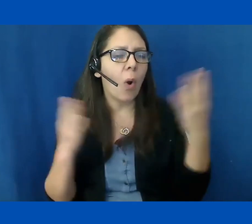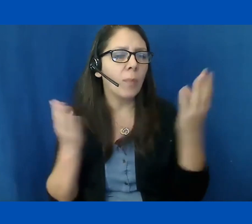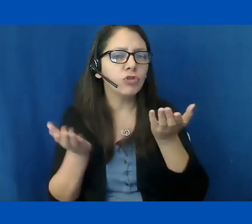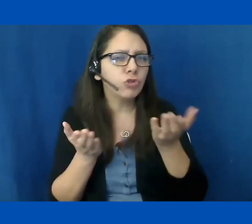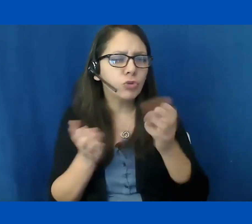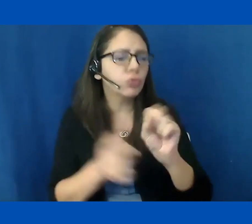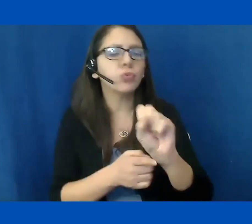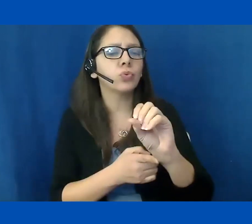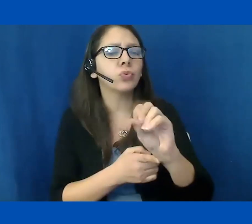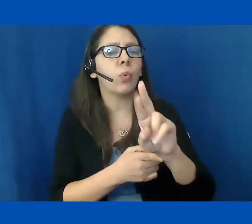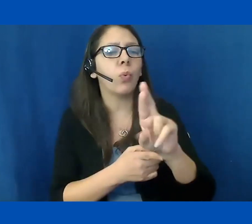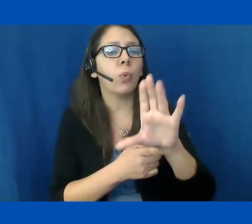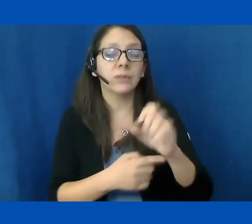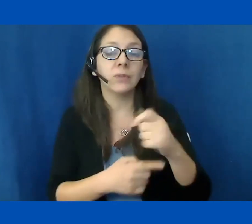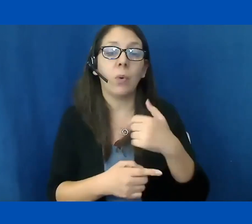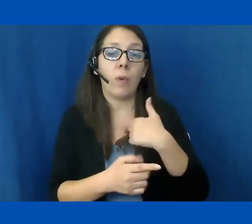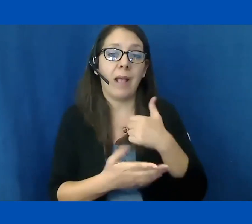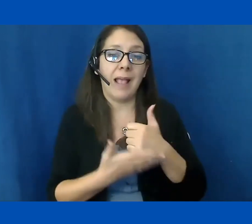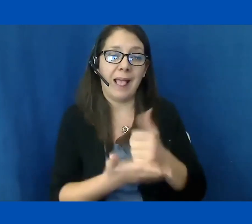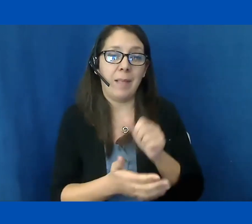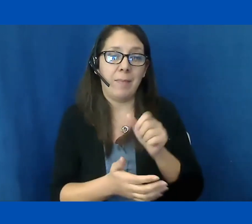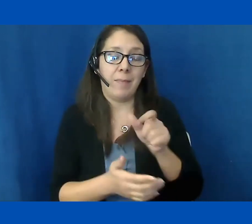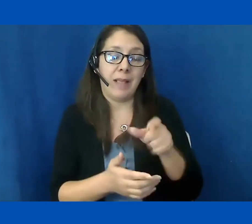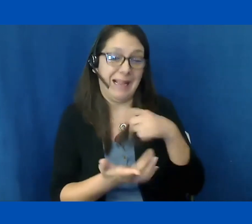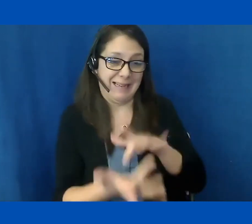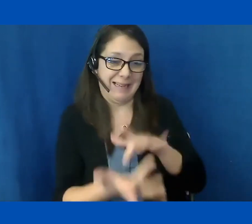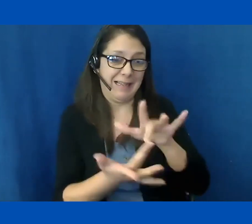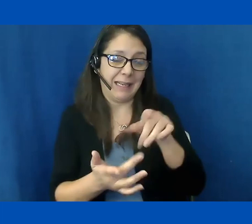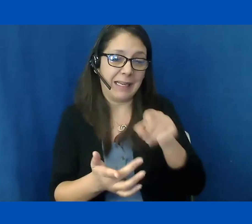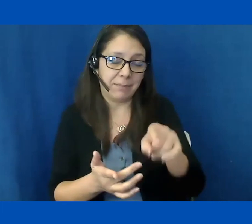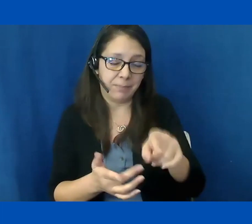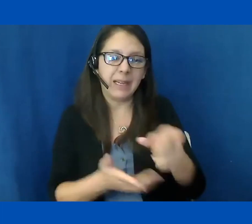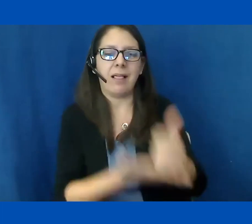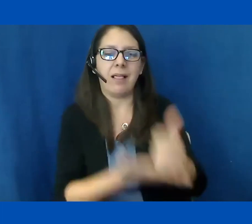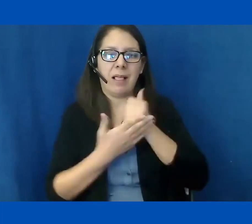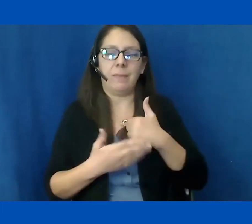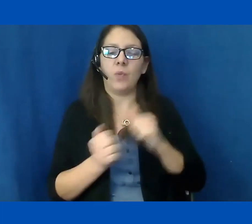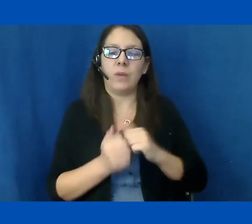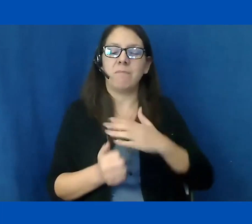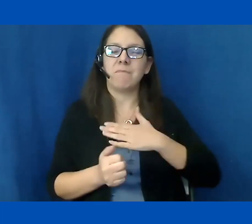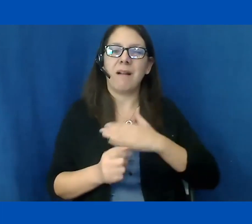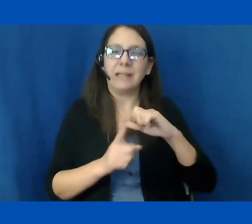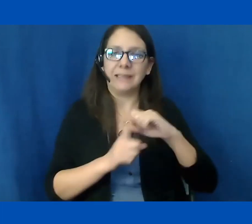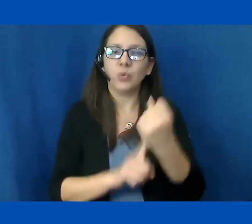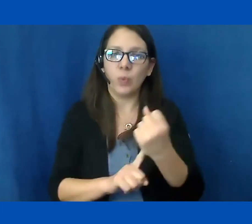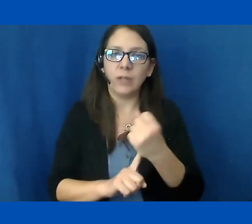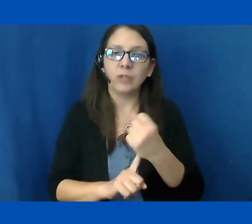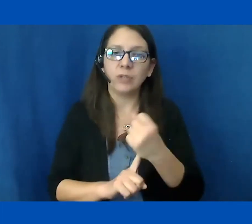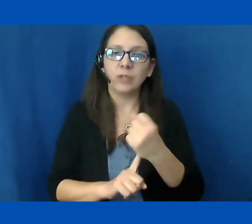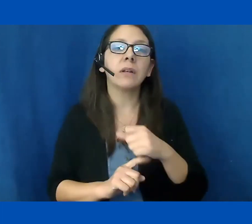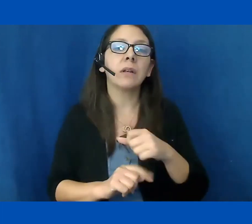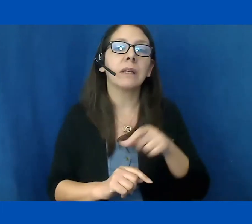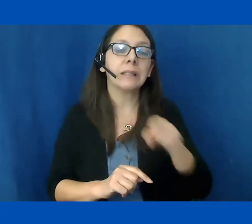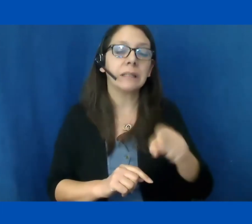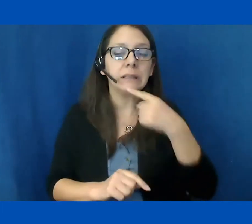been helping me with my situation, right? He tells me how to